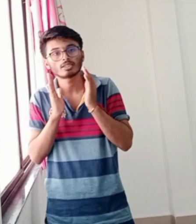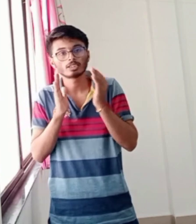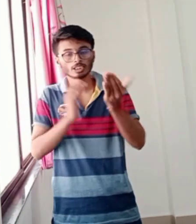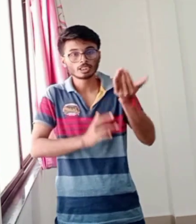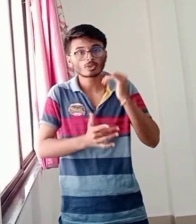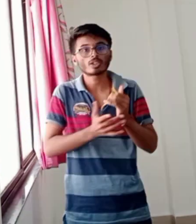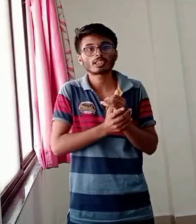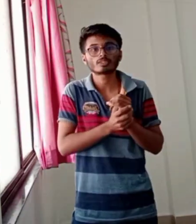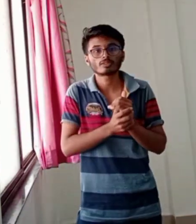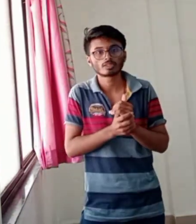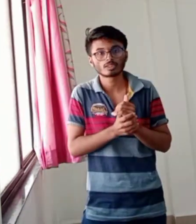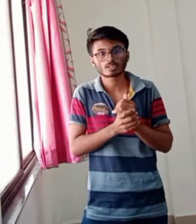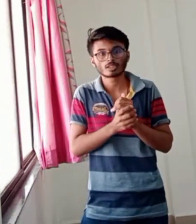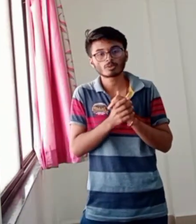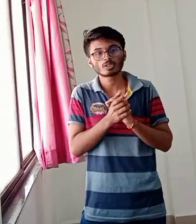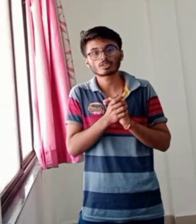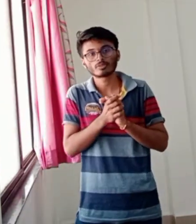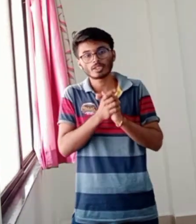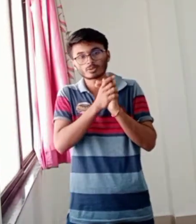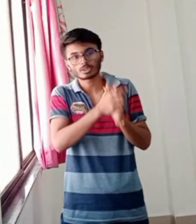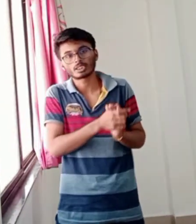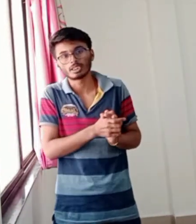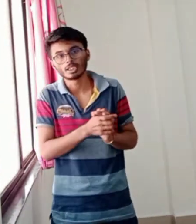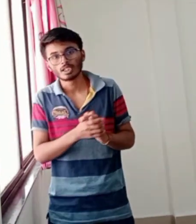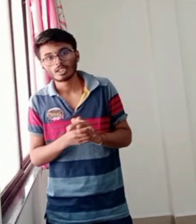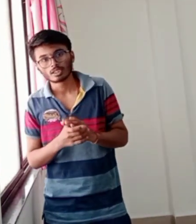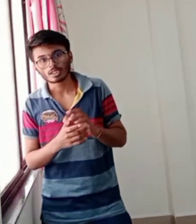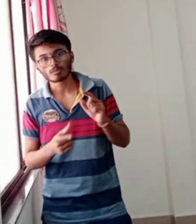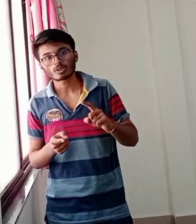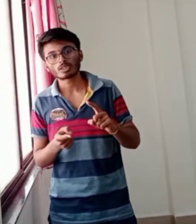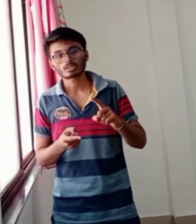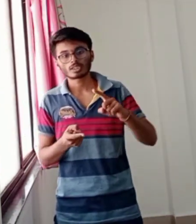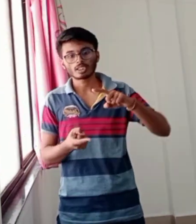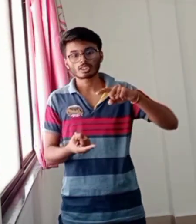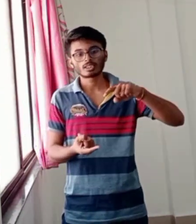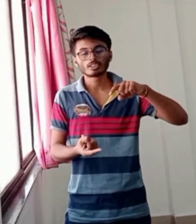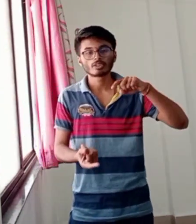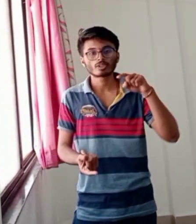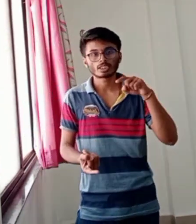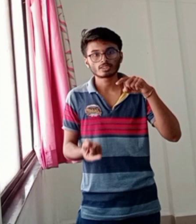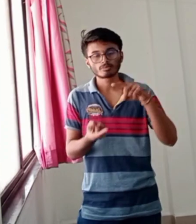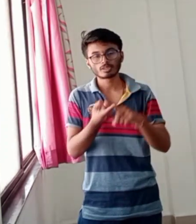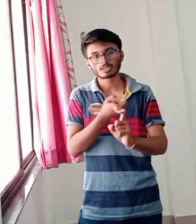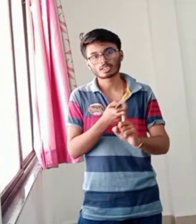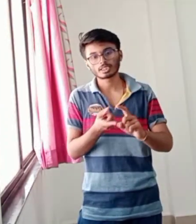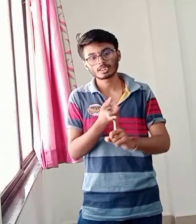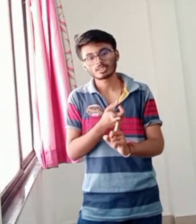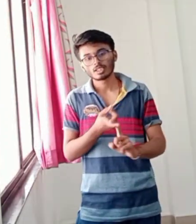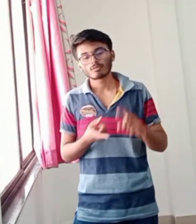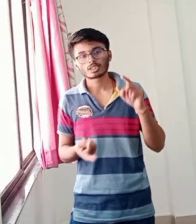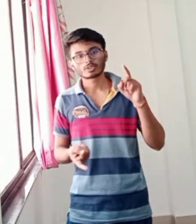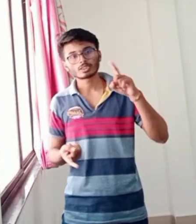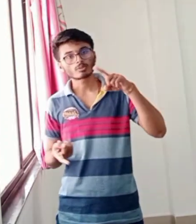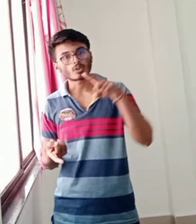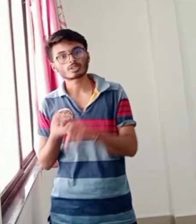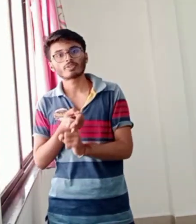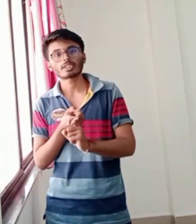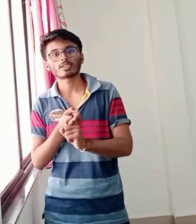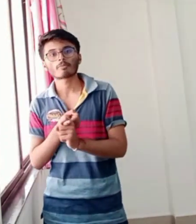in nucleotides the component we have to study. The components like nucleotides contain first one is phosphate,